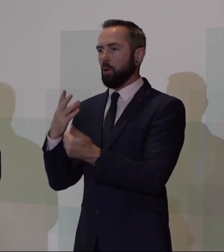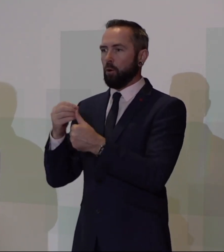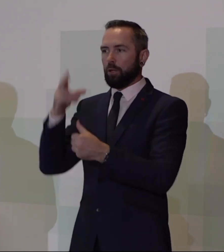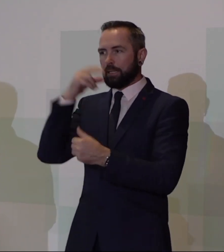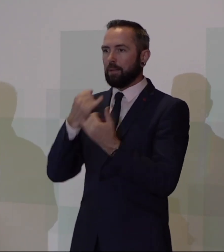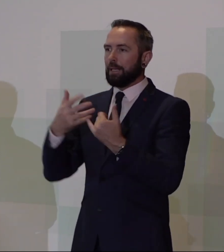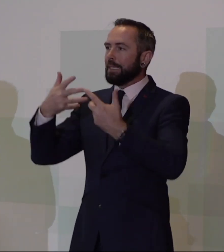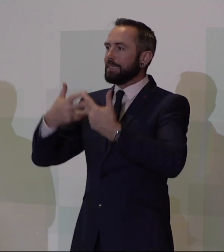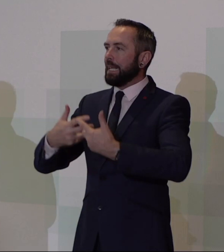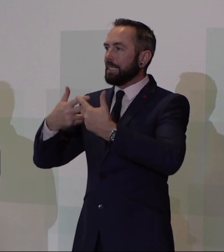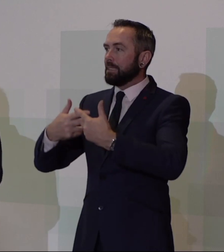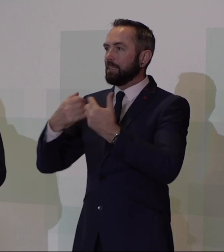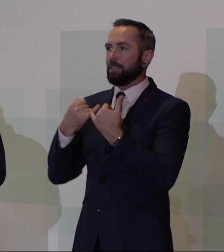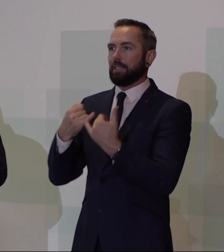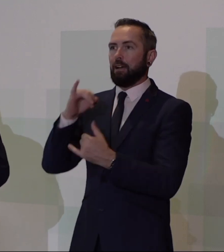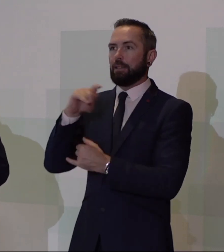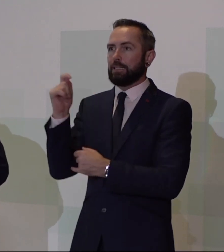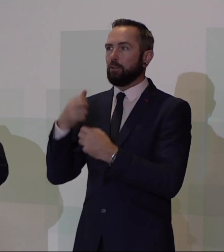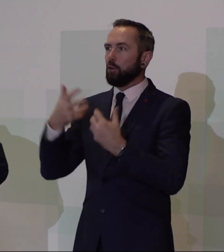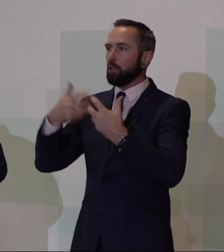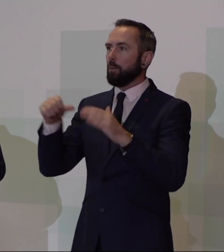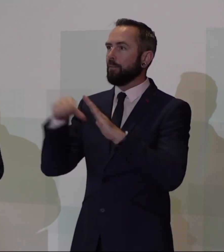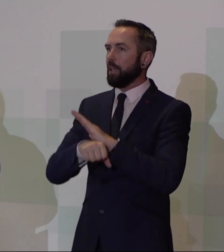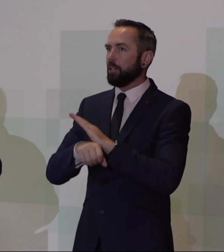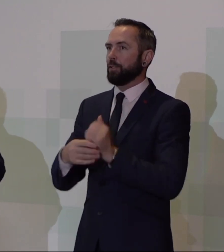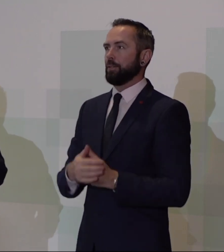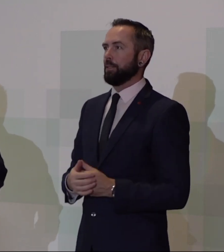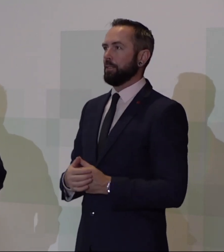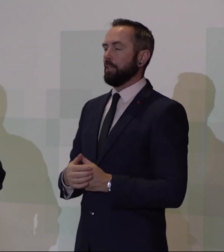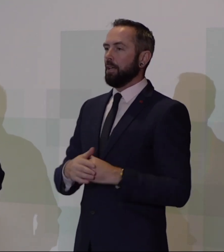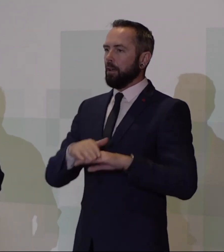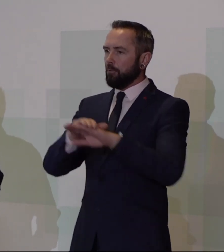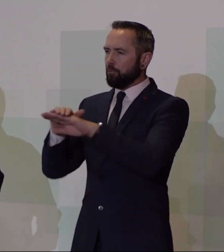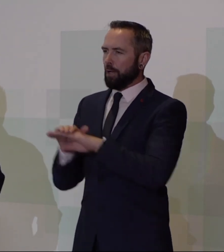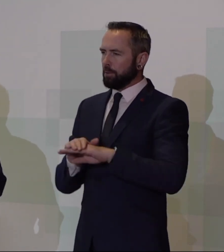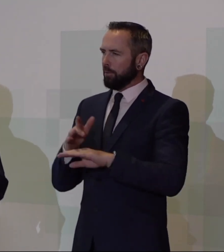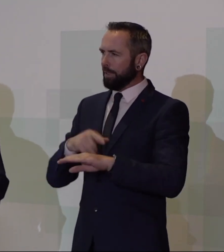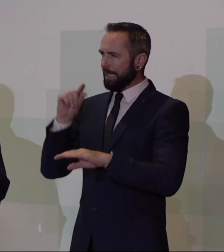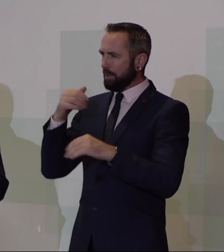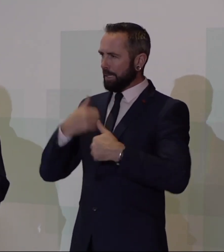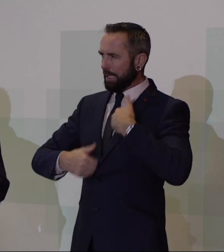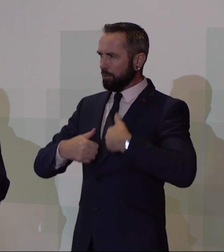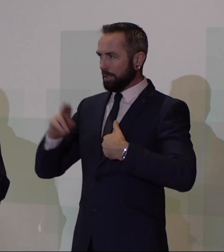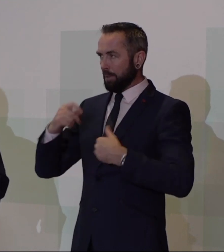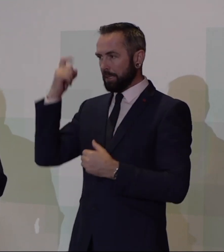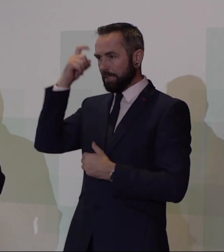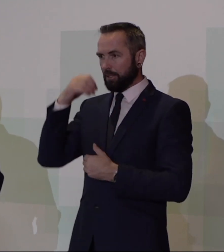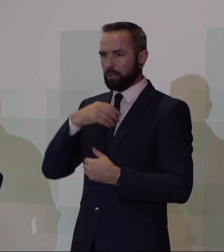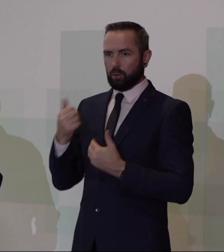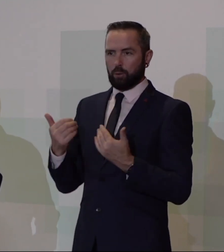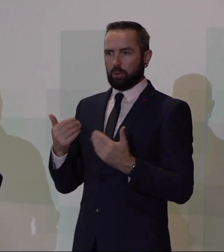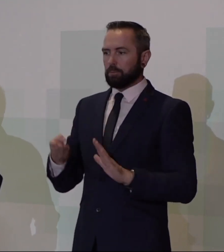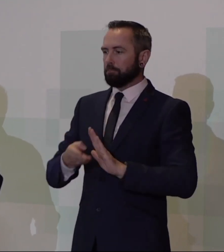technical things with IT or equipment failures. Friendships is an interesting one in nursing. Can be a bit difficult to, I